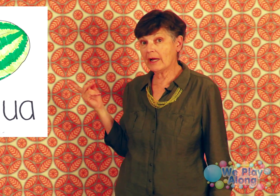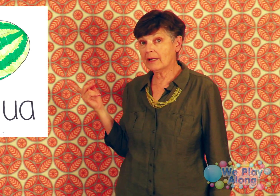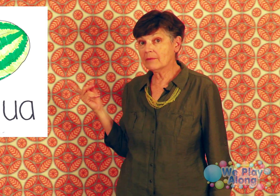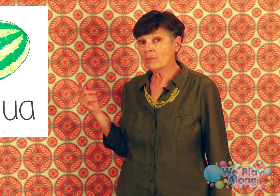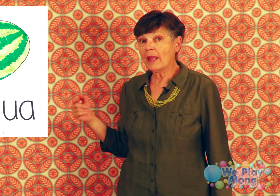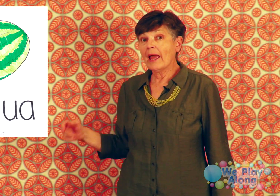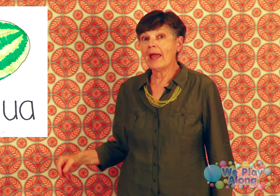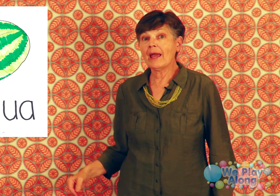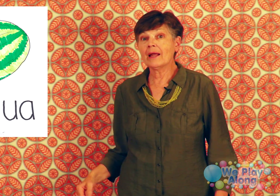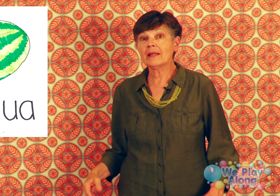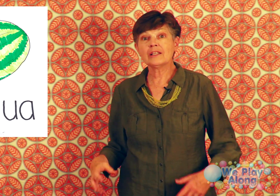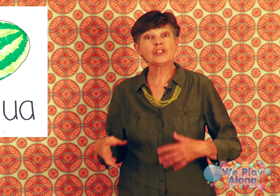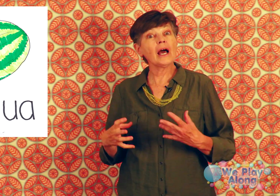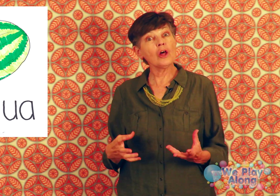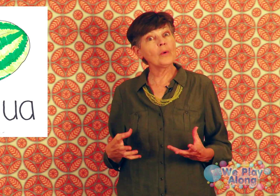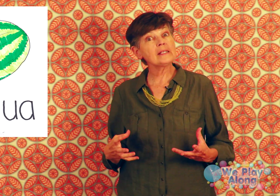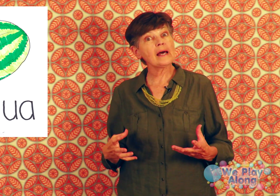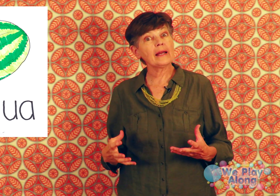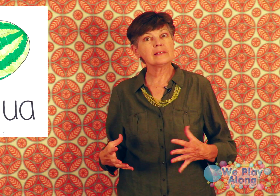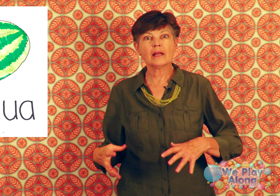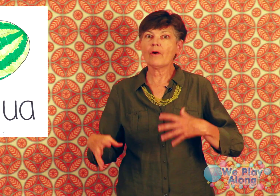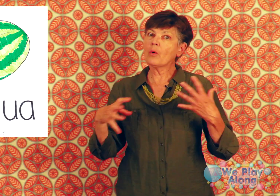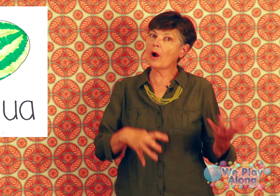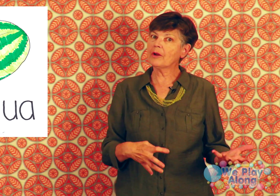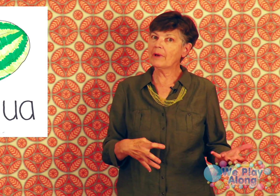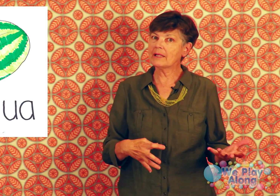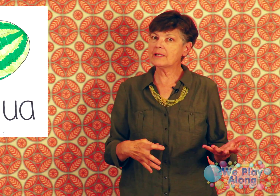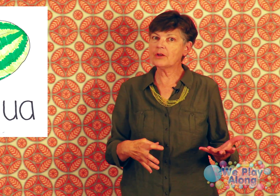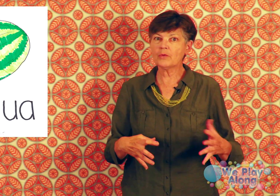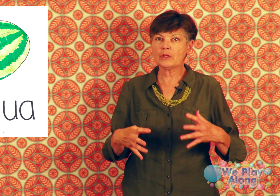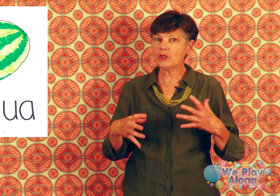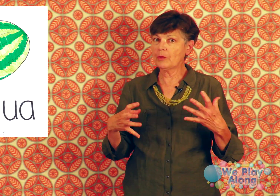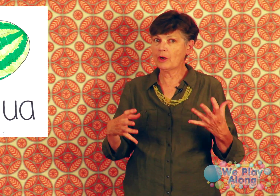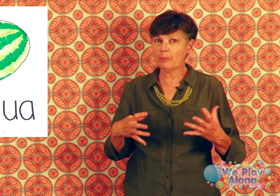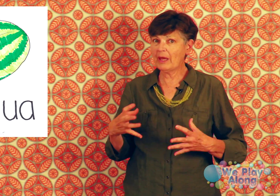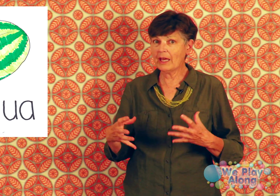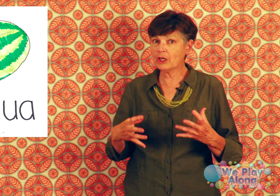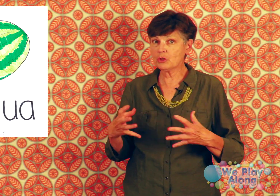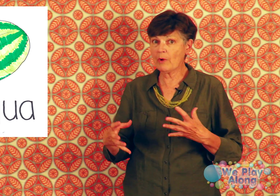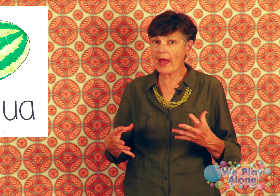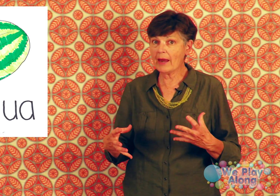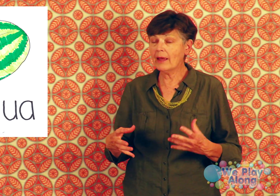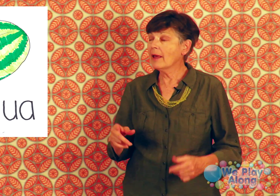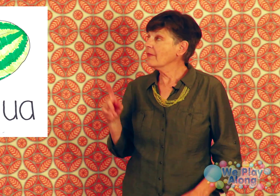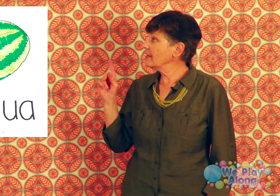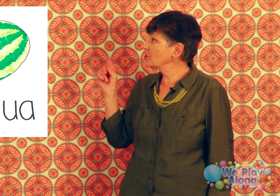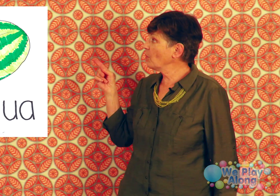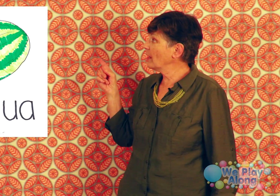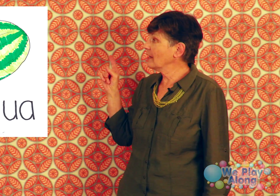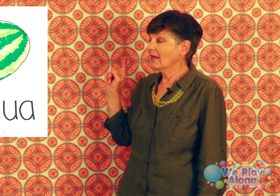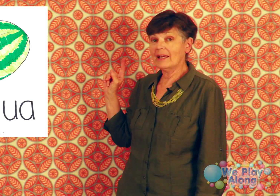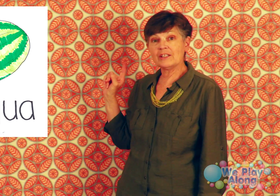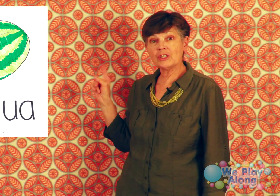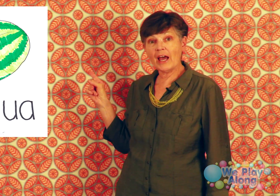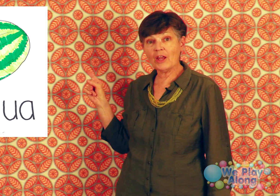Africa. And it's yellow inside instead of our watermelons here that are pinkish red. This one is